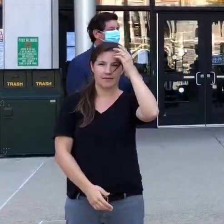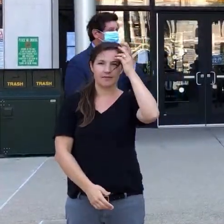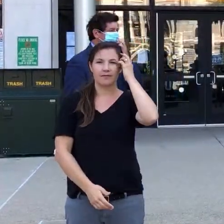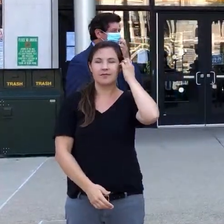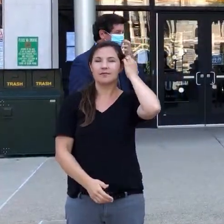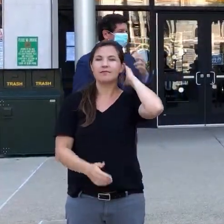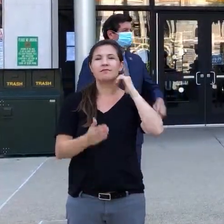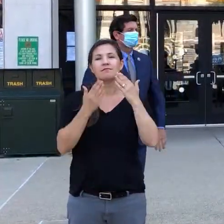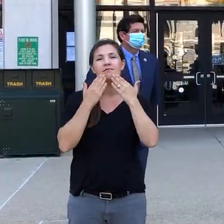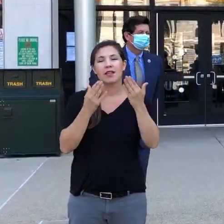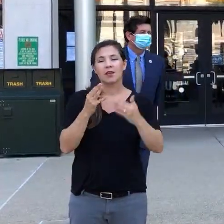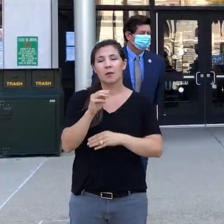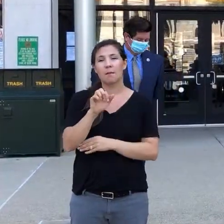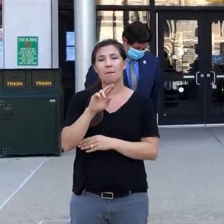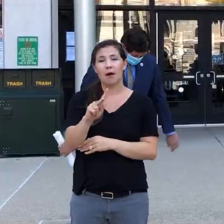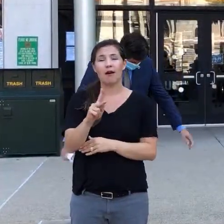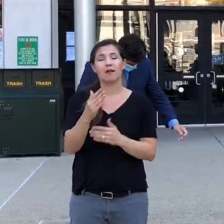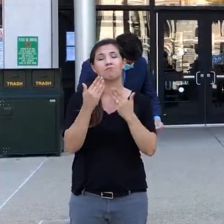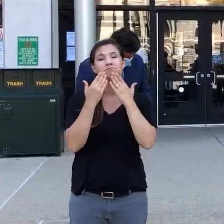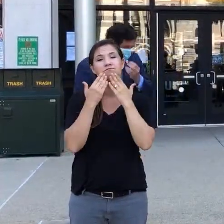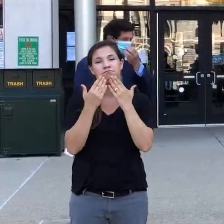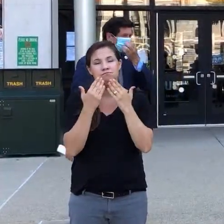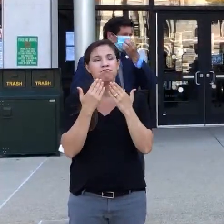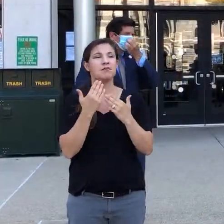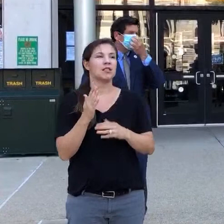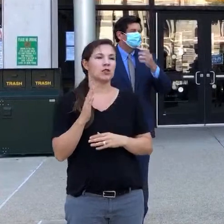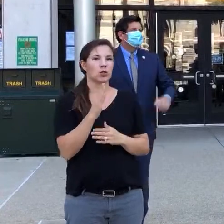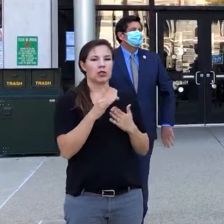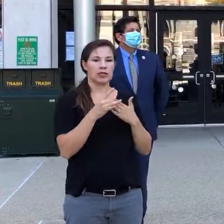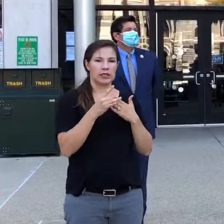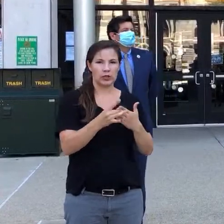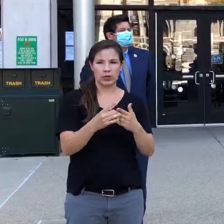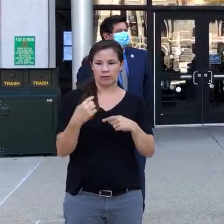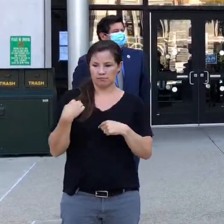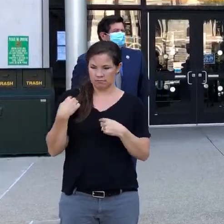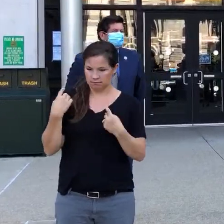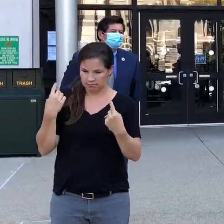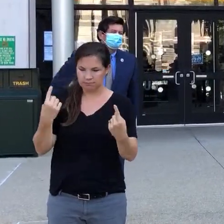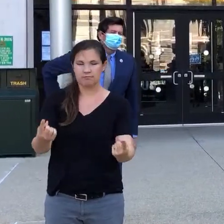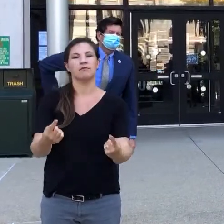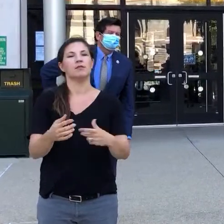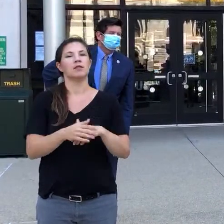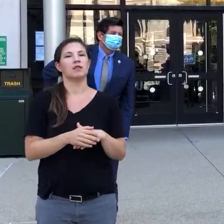Thank you, Mark, and thank you for your leadership as the leader of